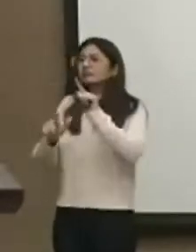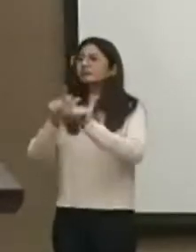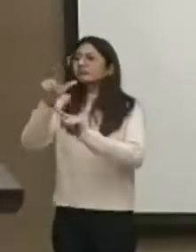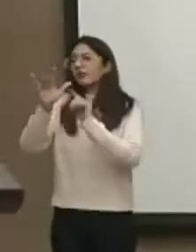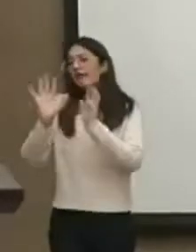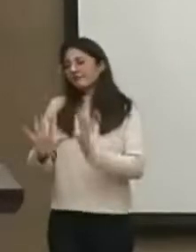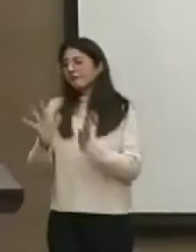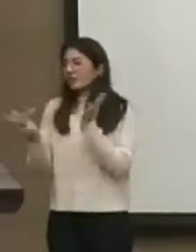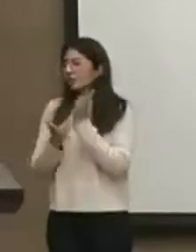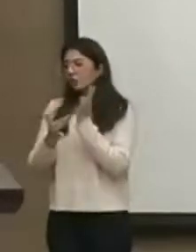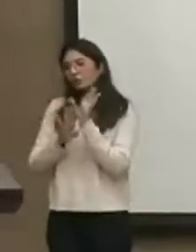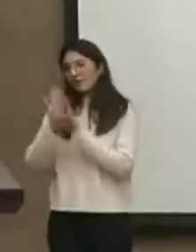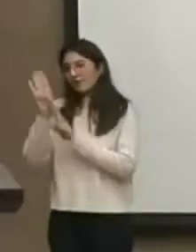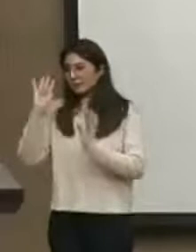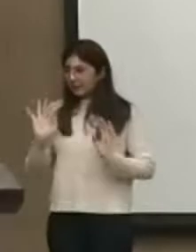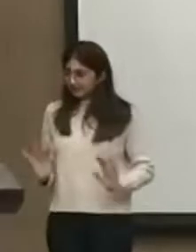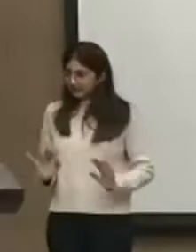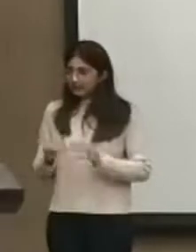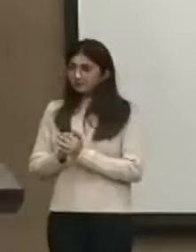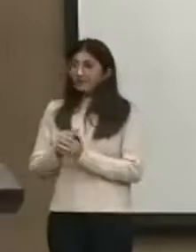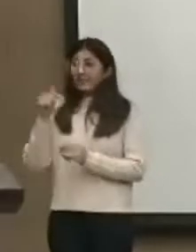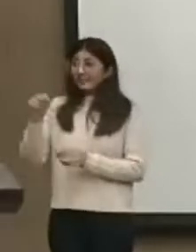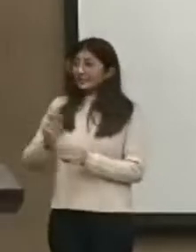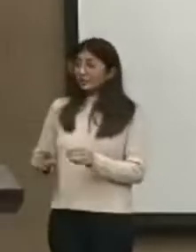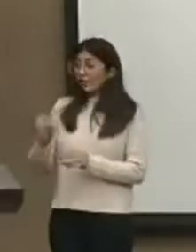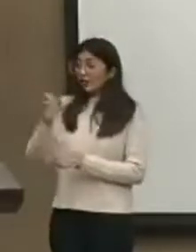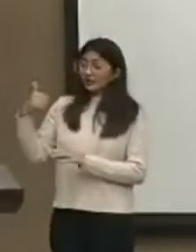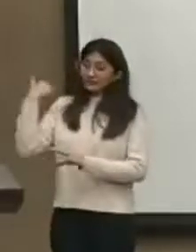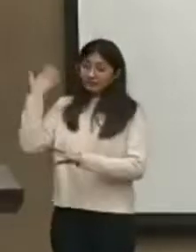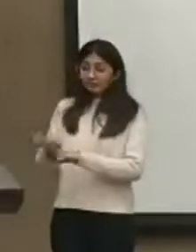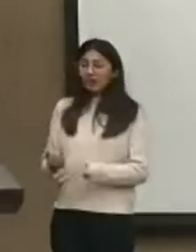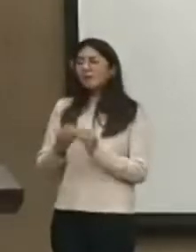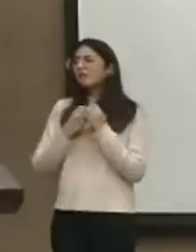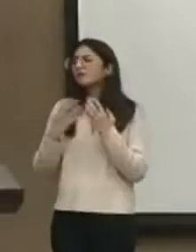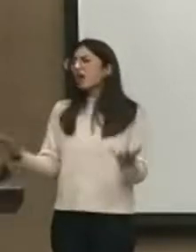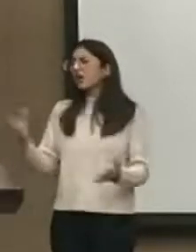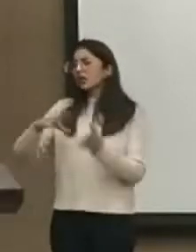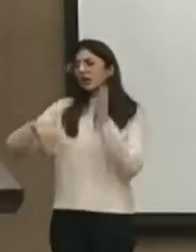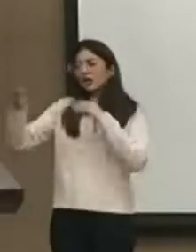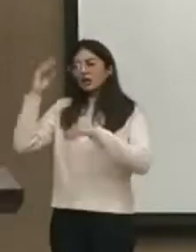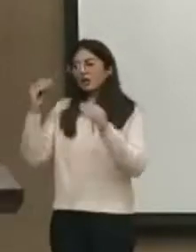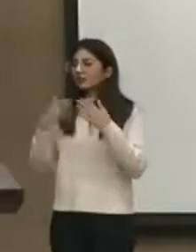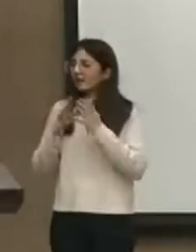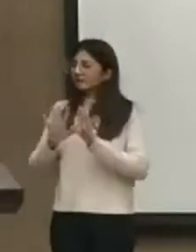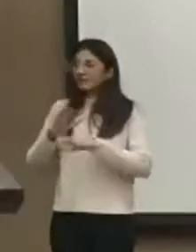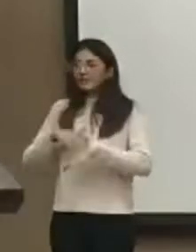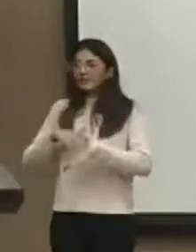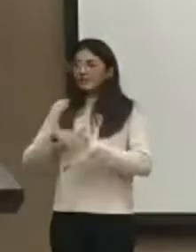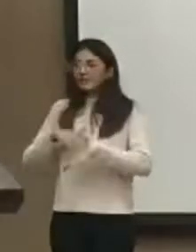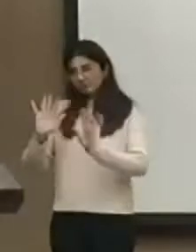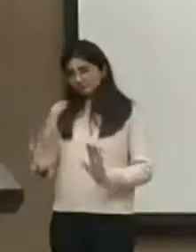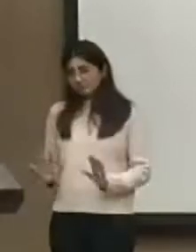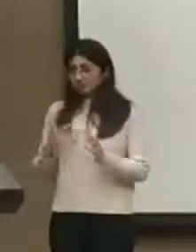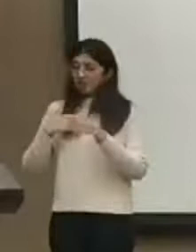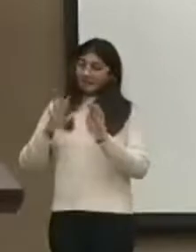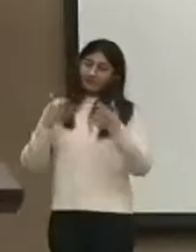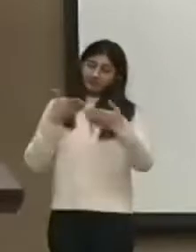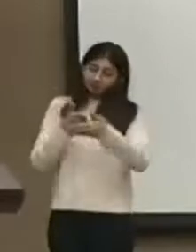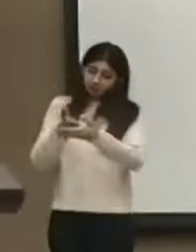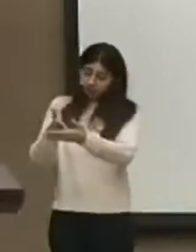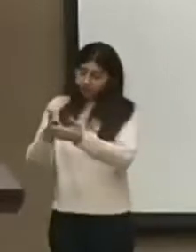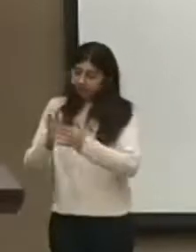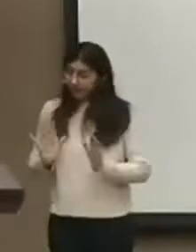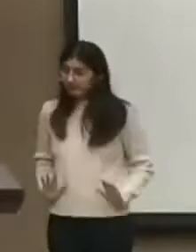along this journey, there have been several learnings we've had because we've also had challenges.